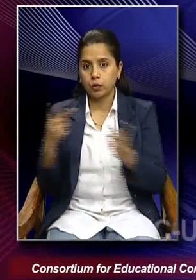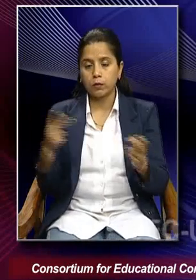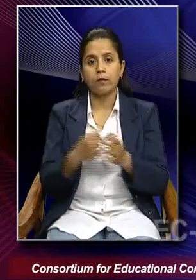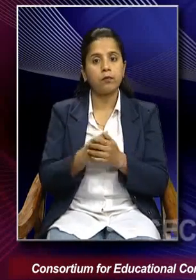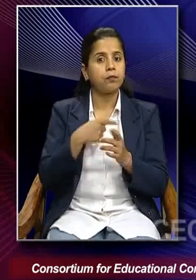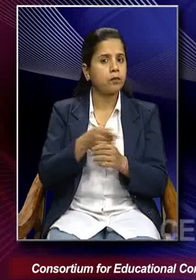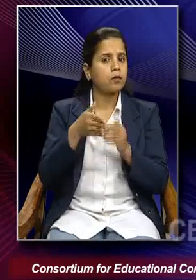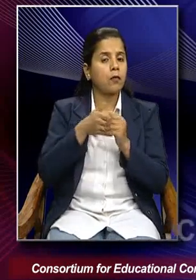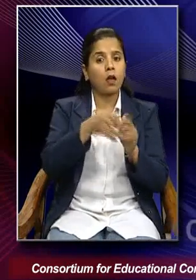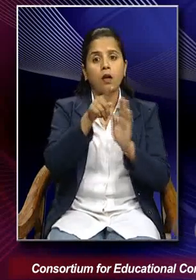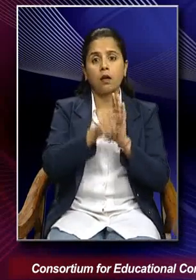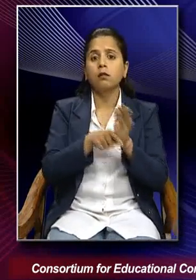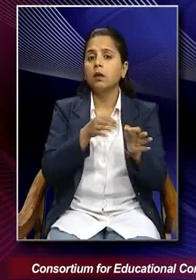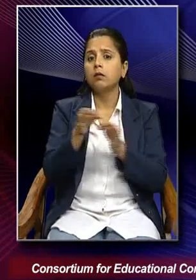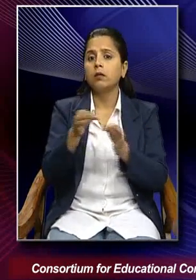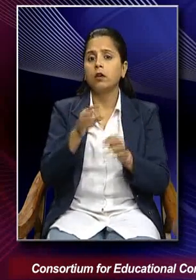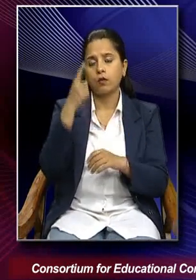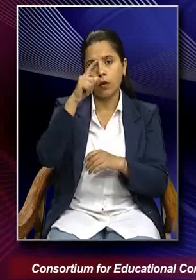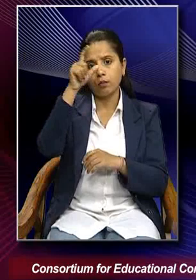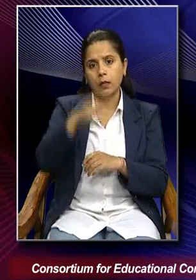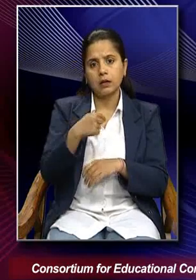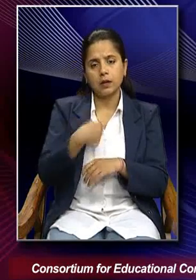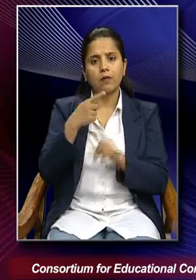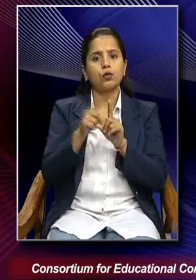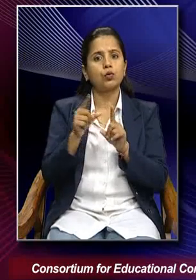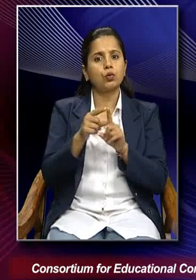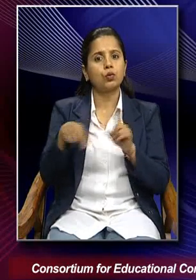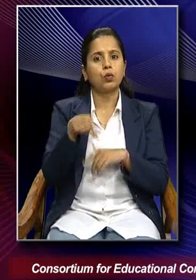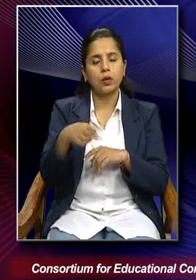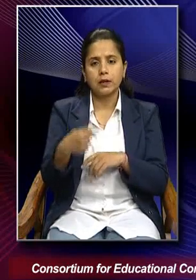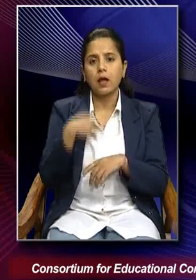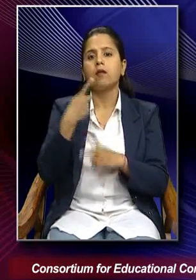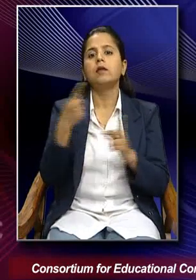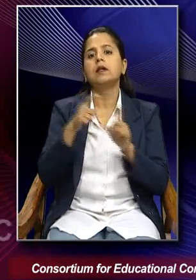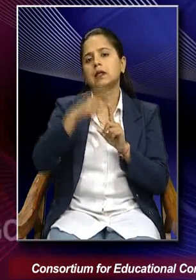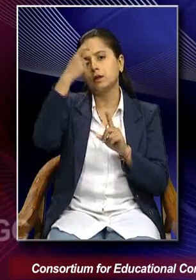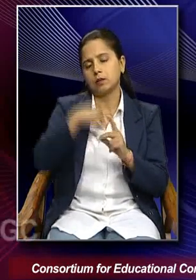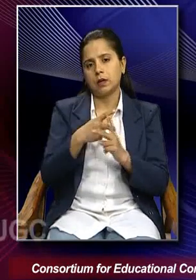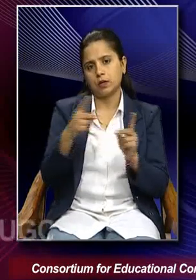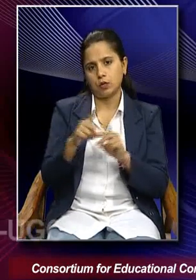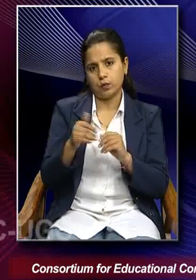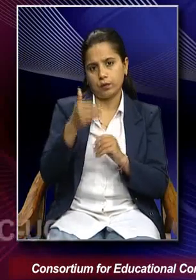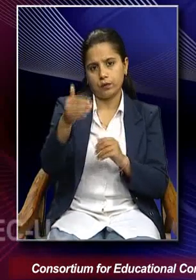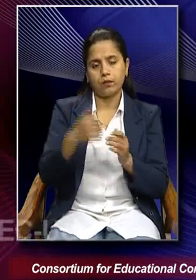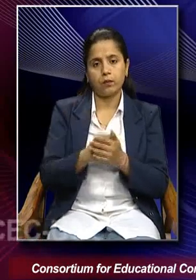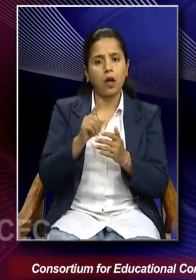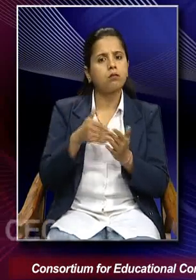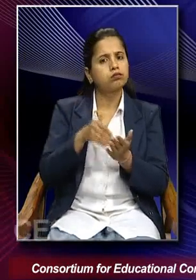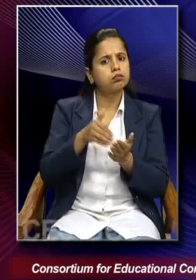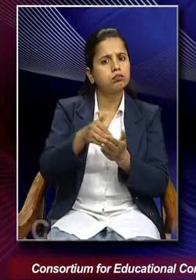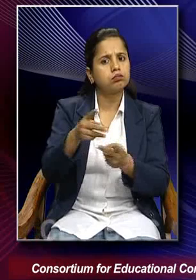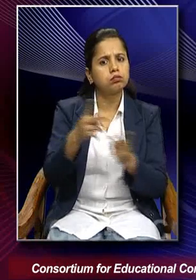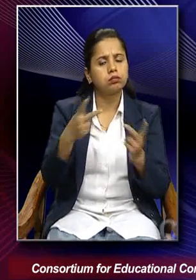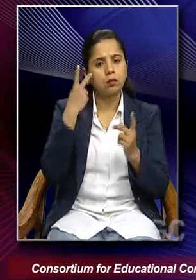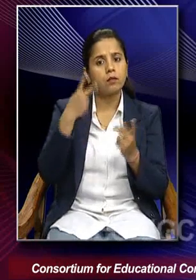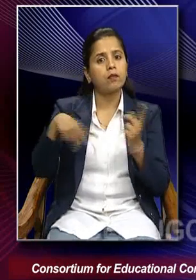as guidelines for personal conduct and self-discipline. The subsequent stages of